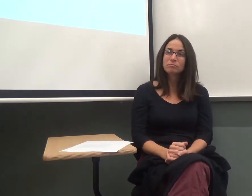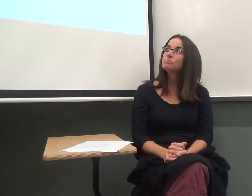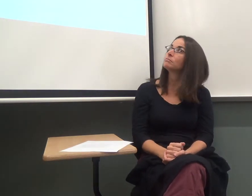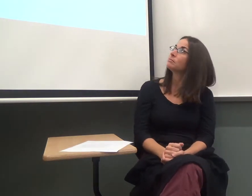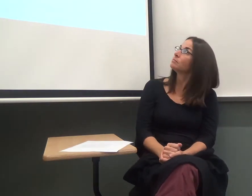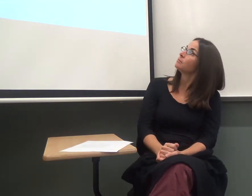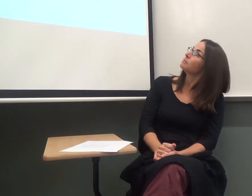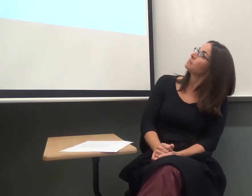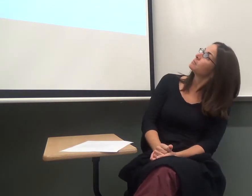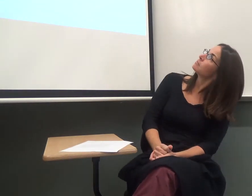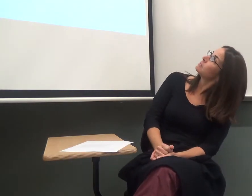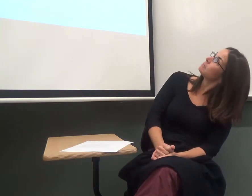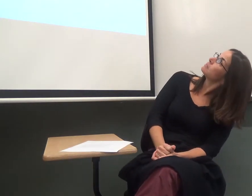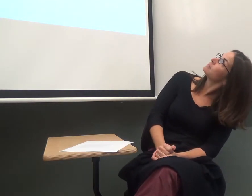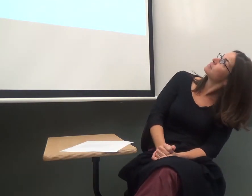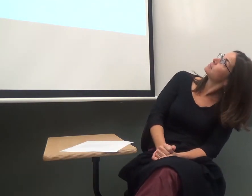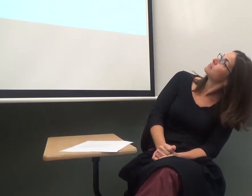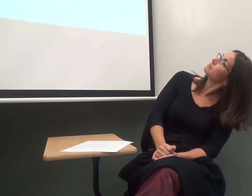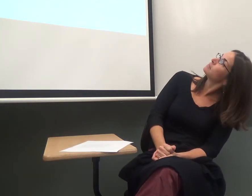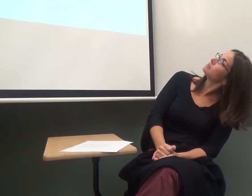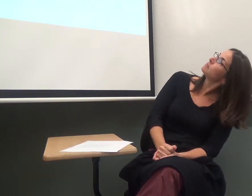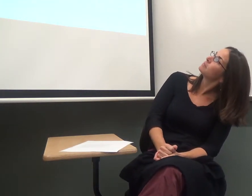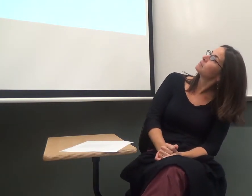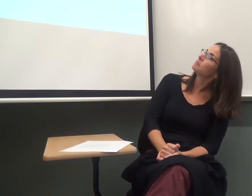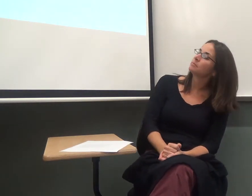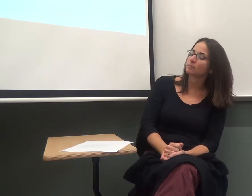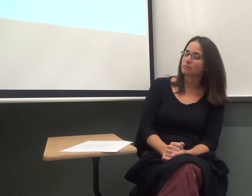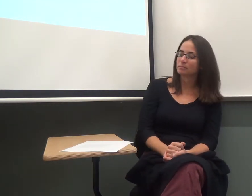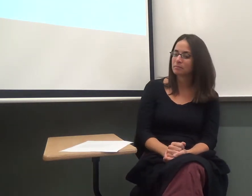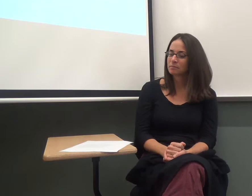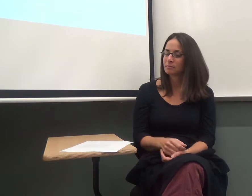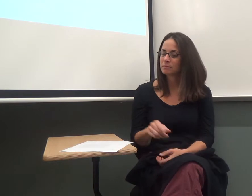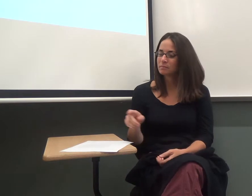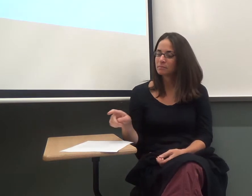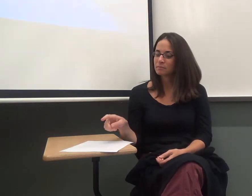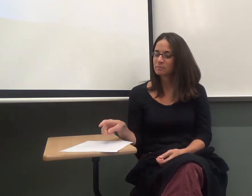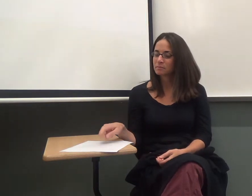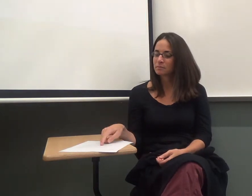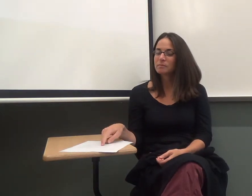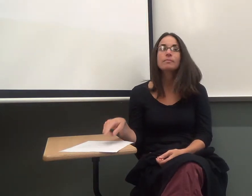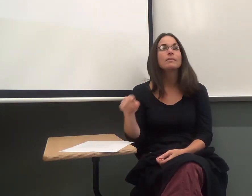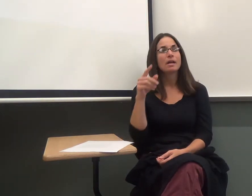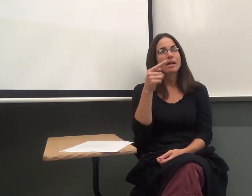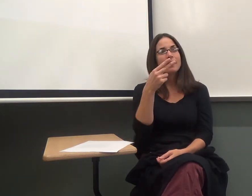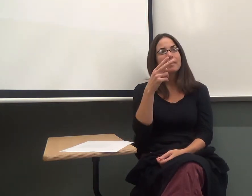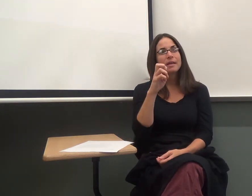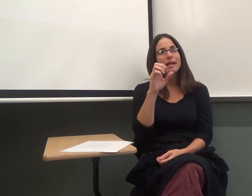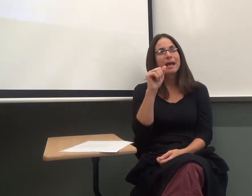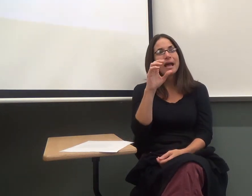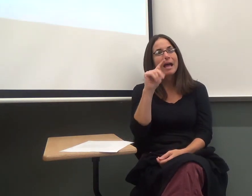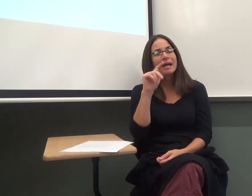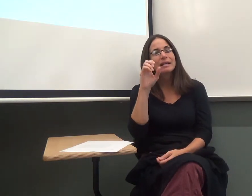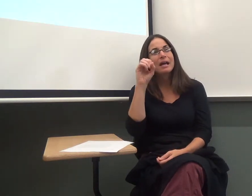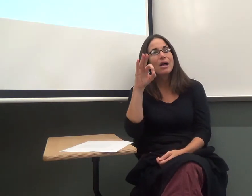Is showing a verb? That The a act of pronoun? showing, or is it? At- Yeah, it is the act of showing, so we're gonna use it as a noun in this